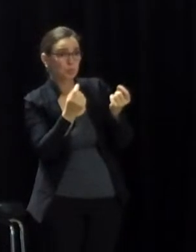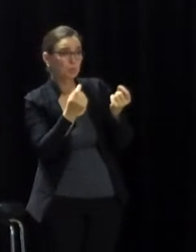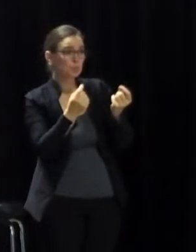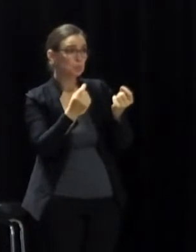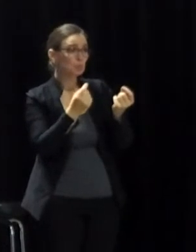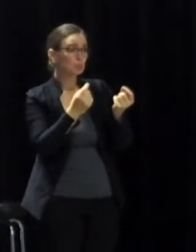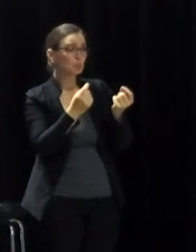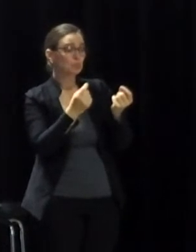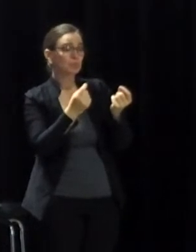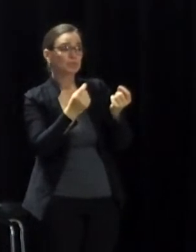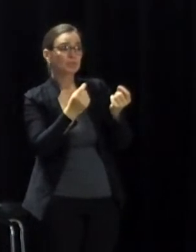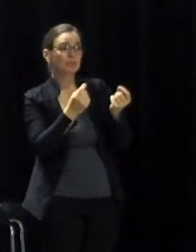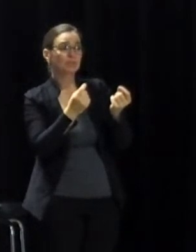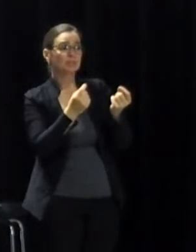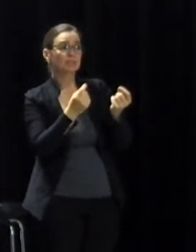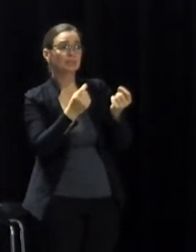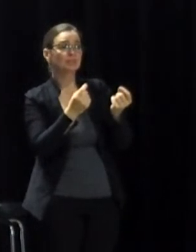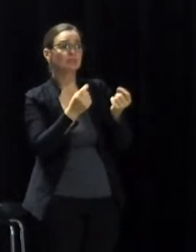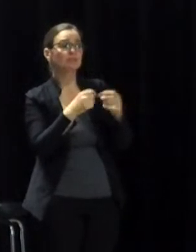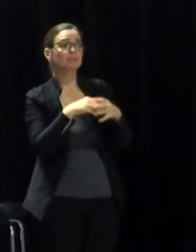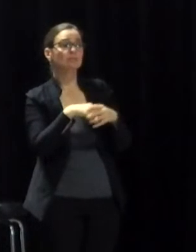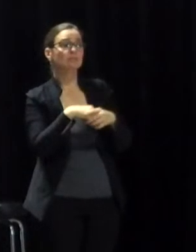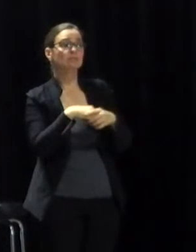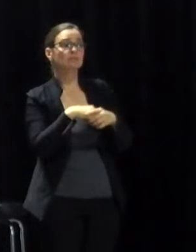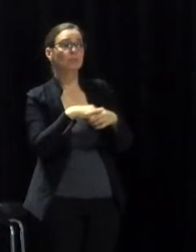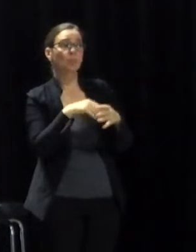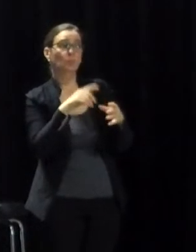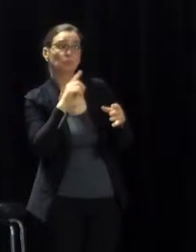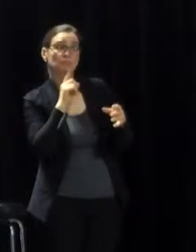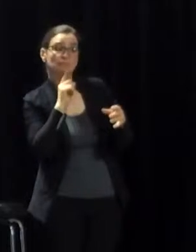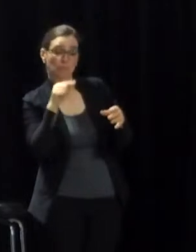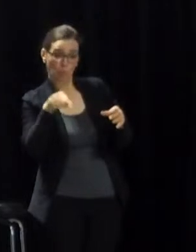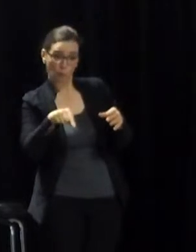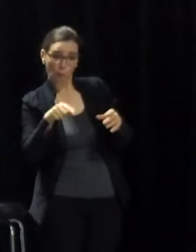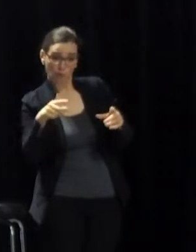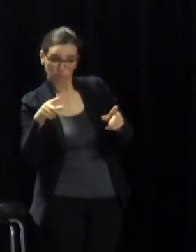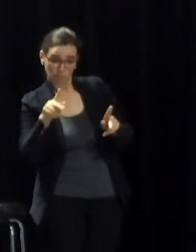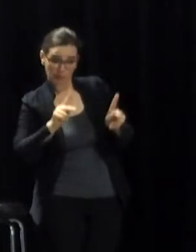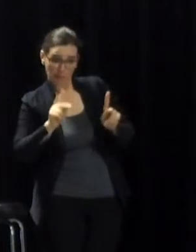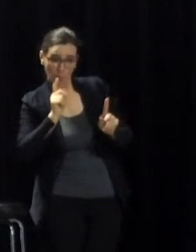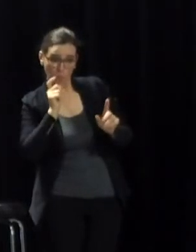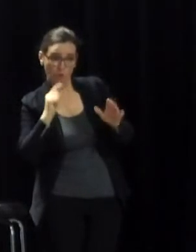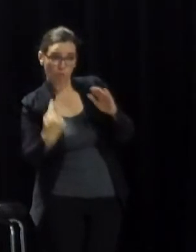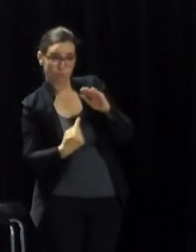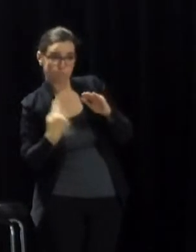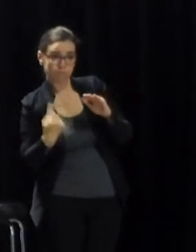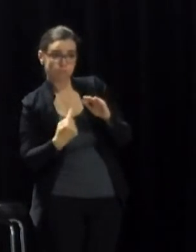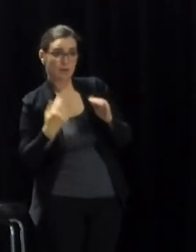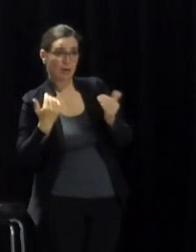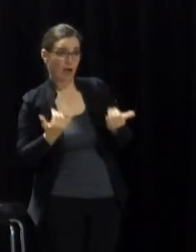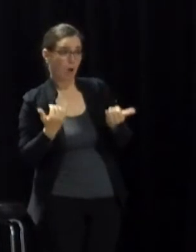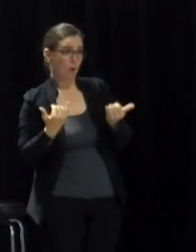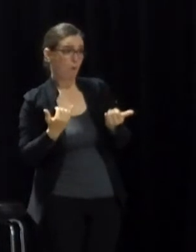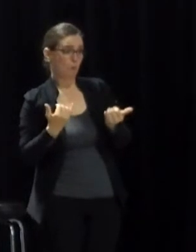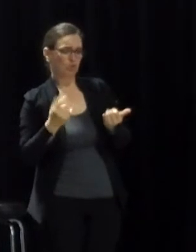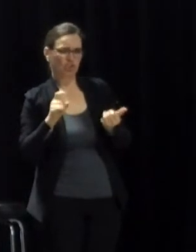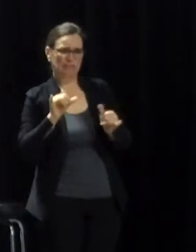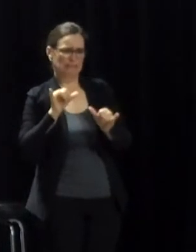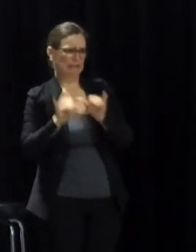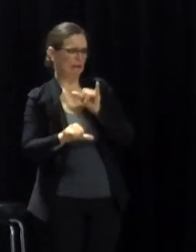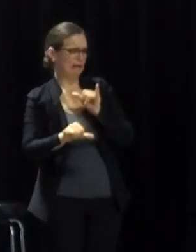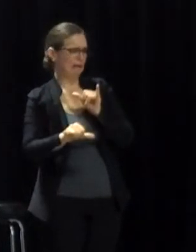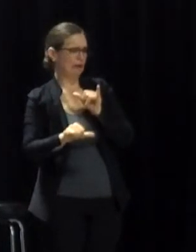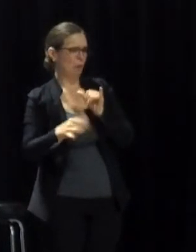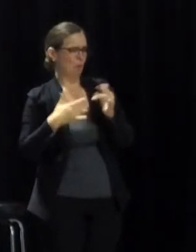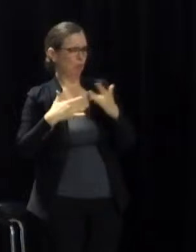And for the ones that are thinking this is going to be tough if I get this call right before I'm set to see my family or whatever, what's the message